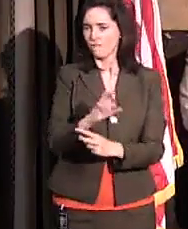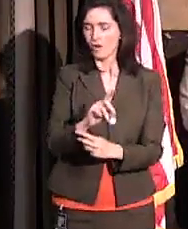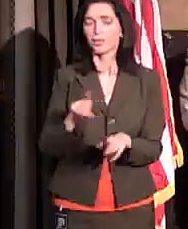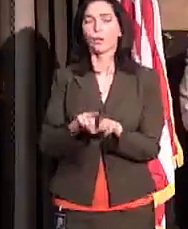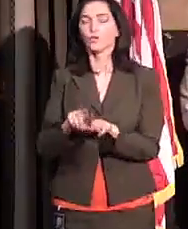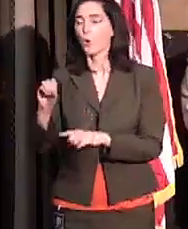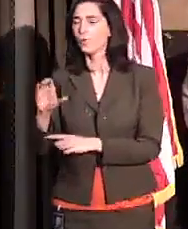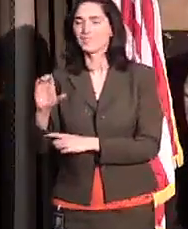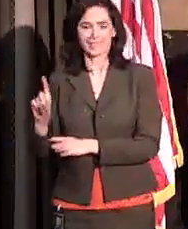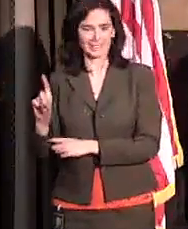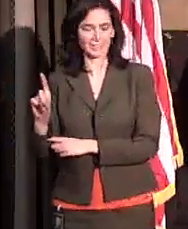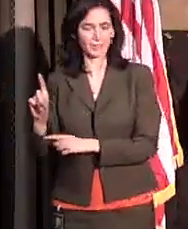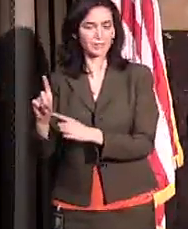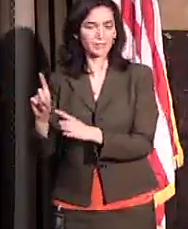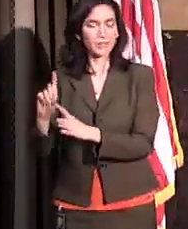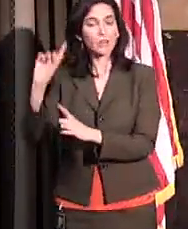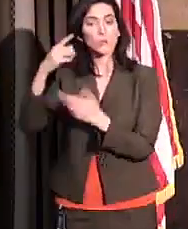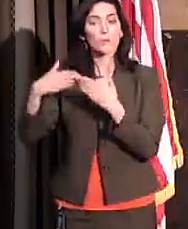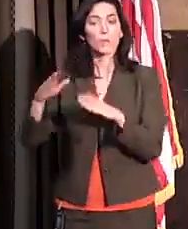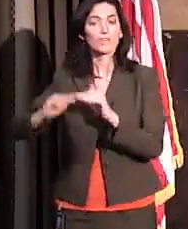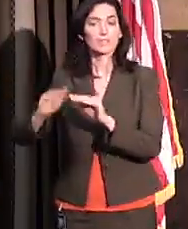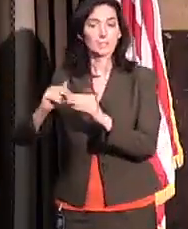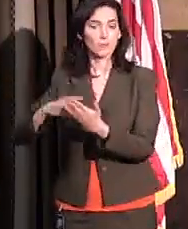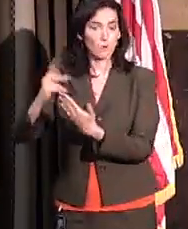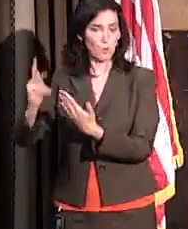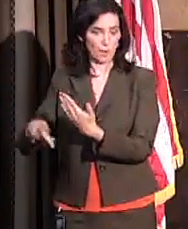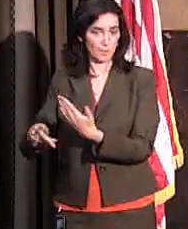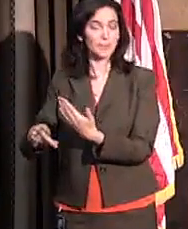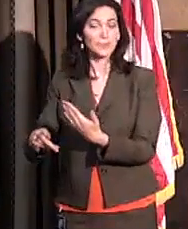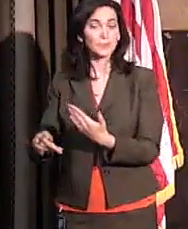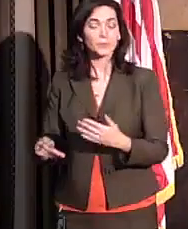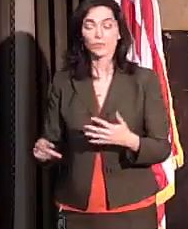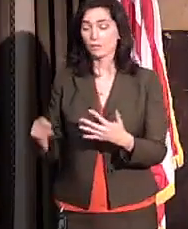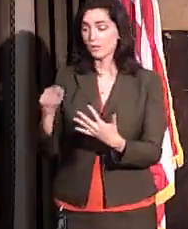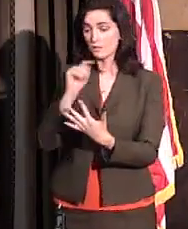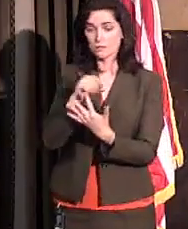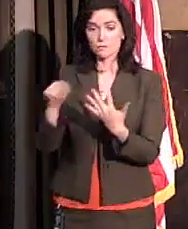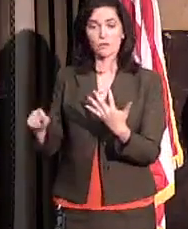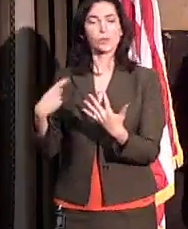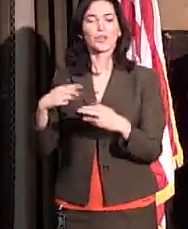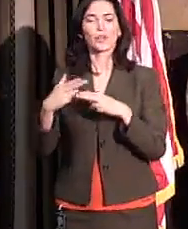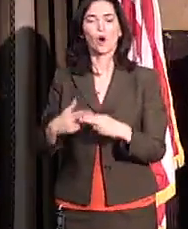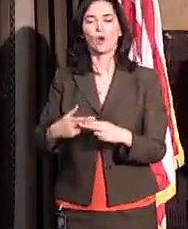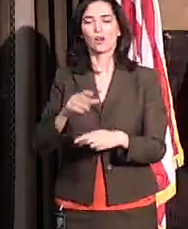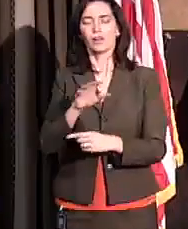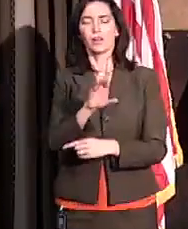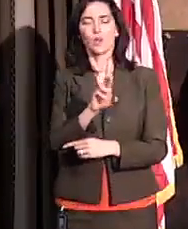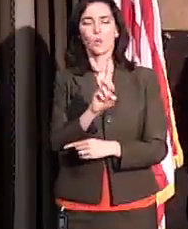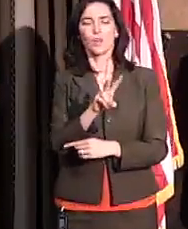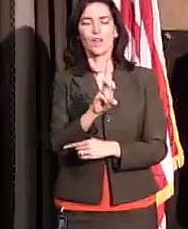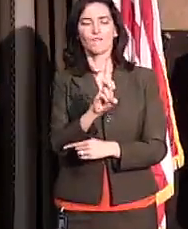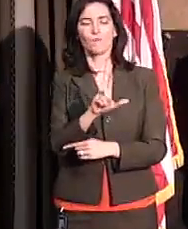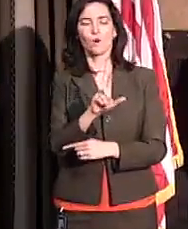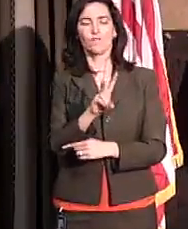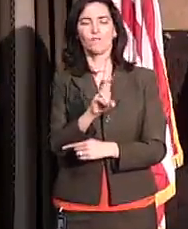Community Development Public Facilities Program. And though we call these revolving loan funds, once the